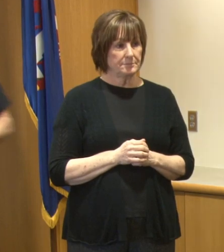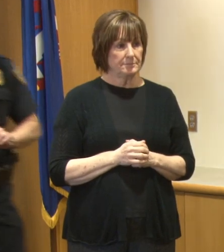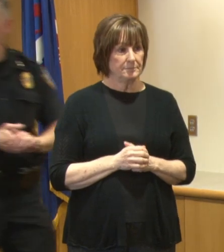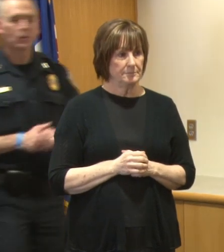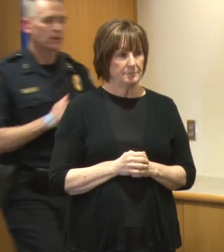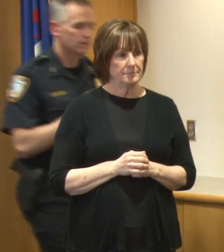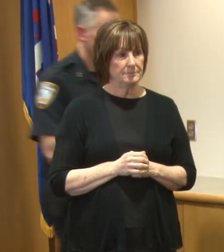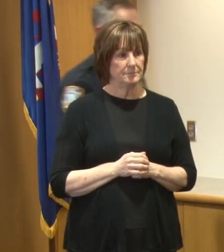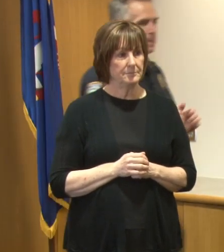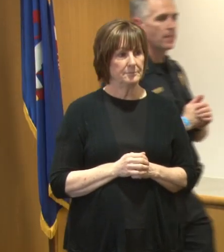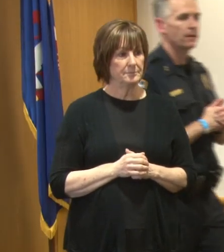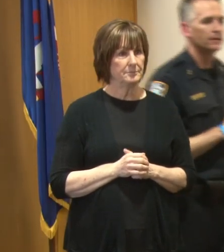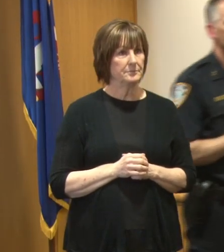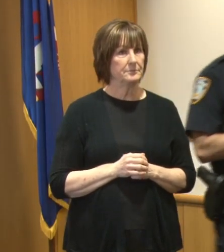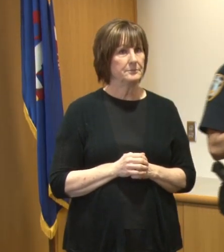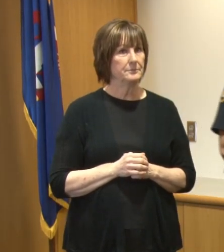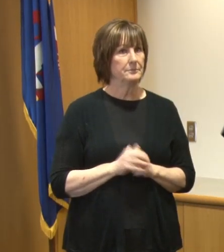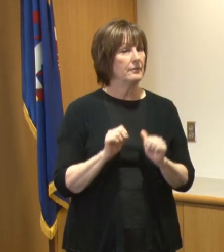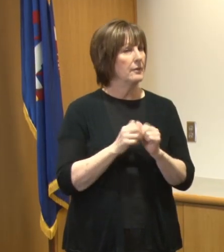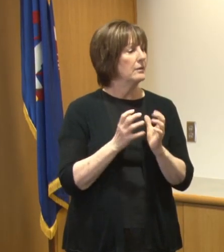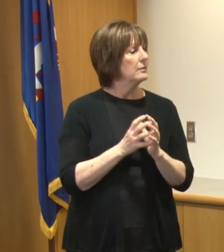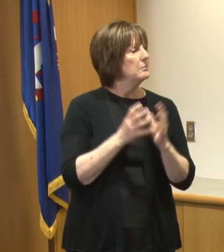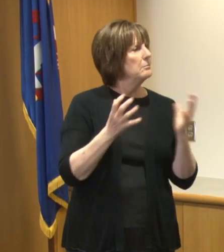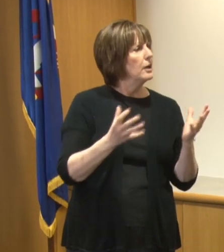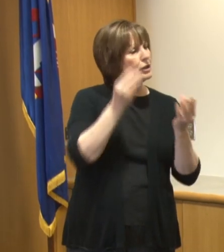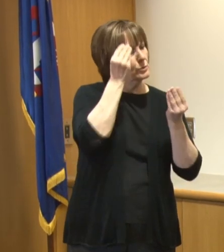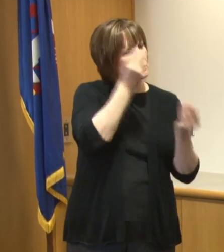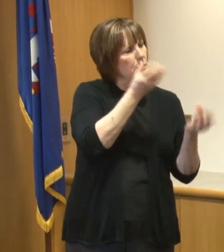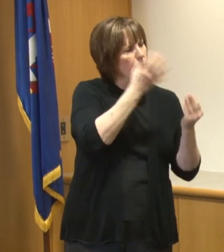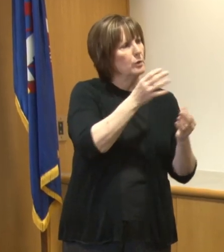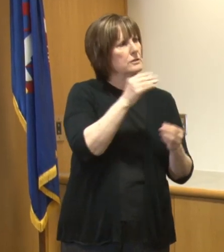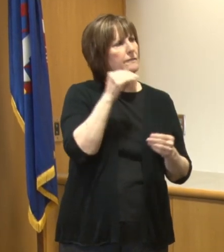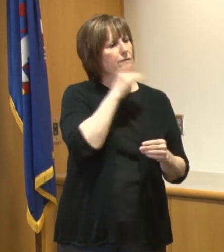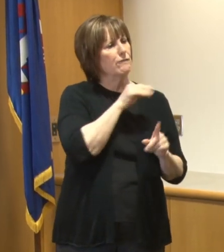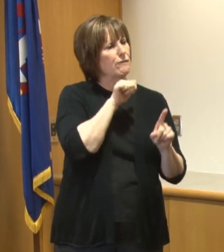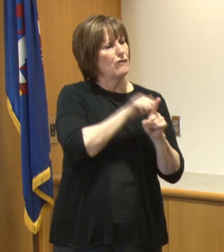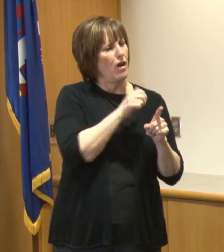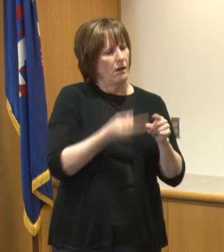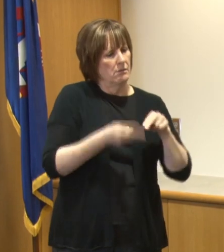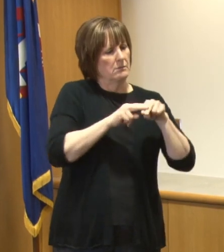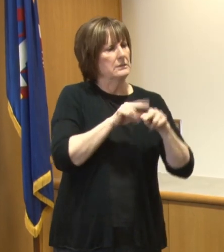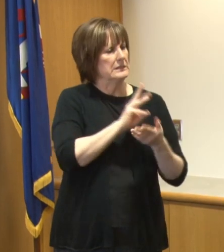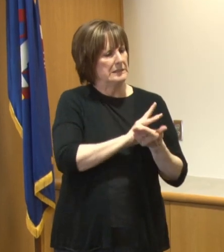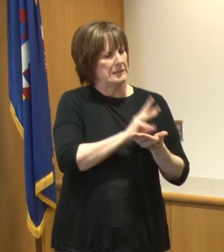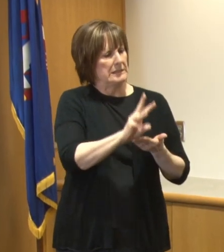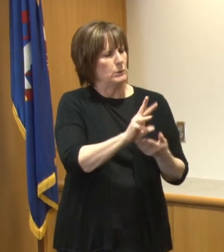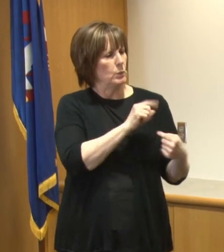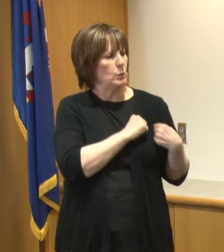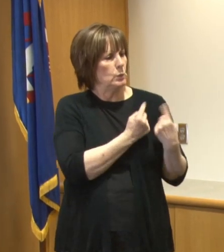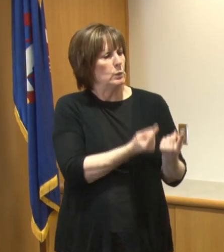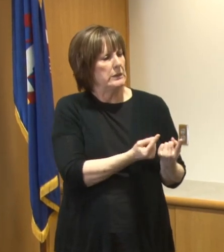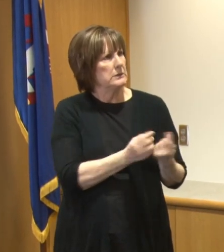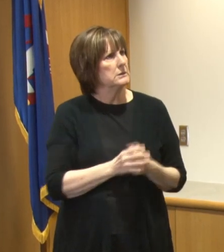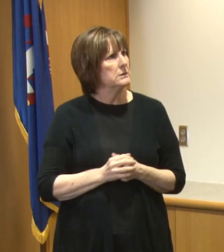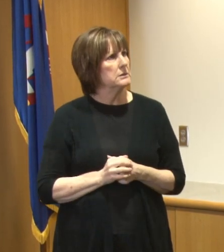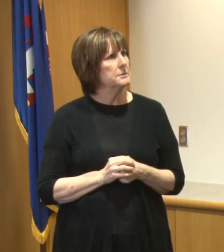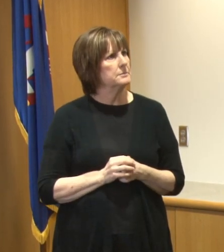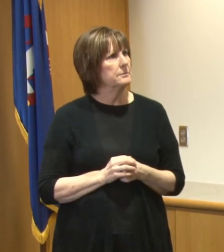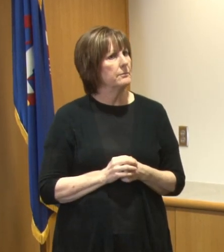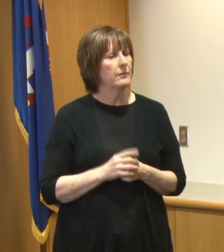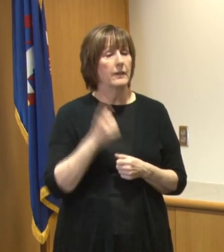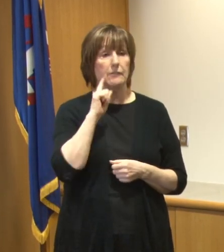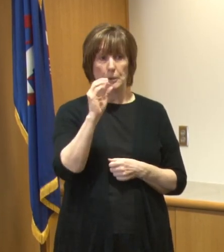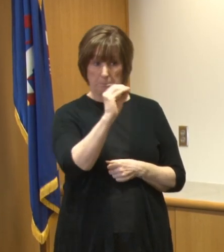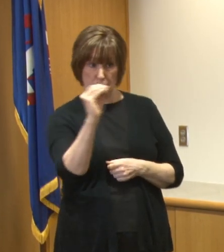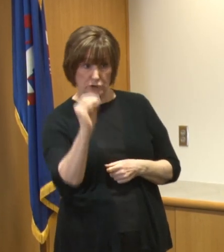has been the how much have the reports of fraud increased in that 6-week period that your analysts As far